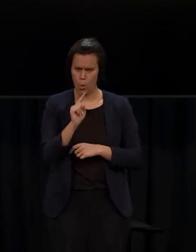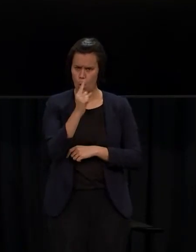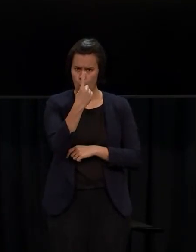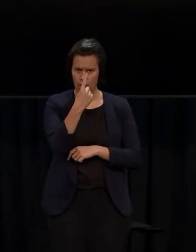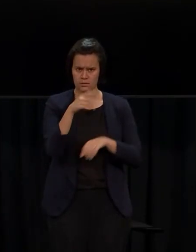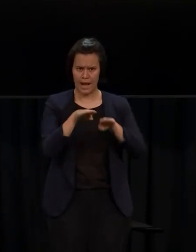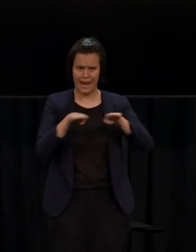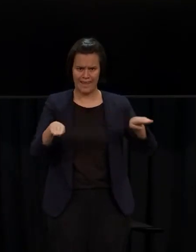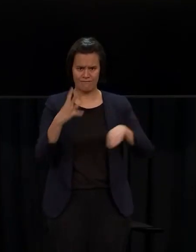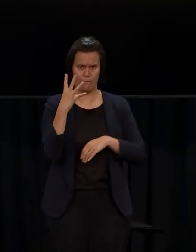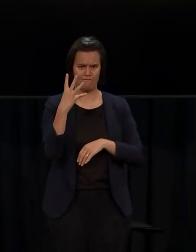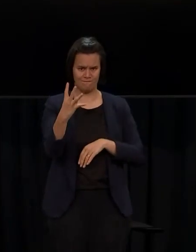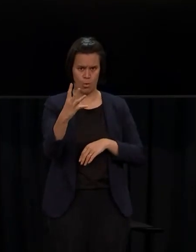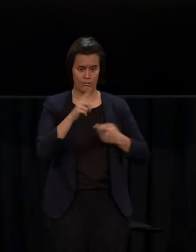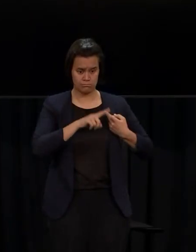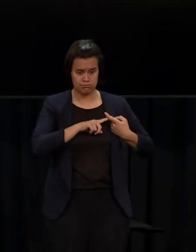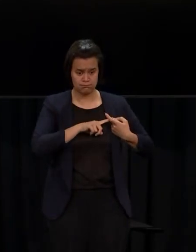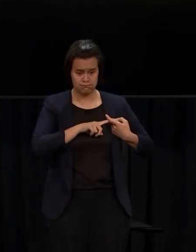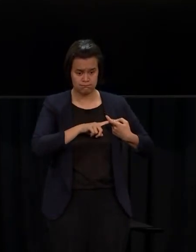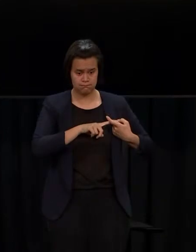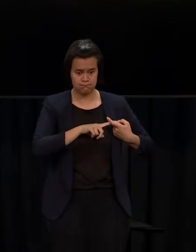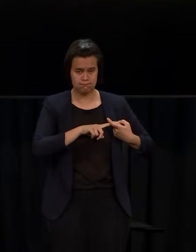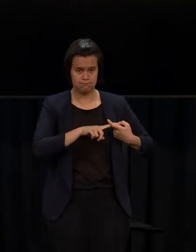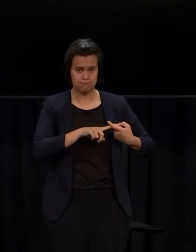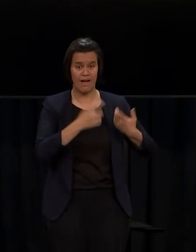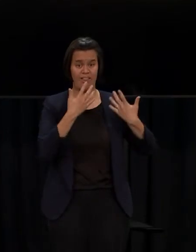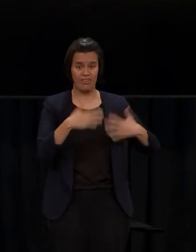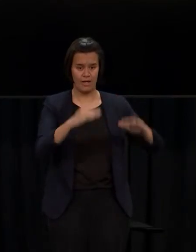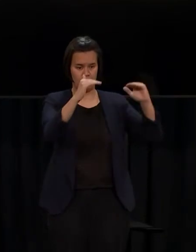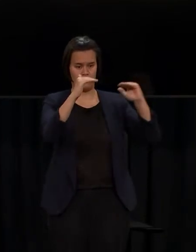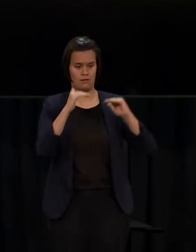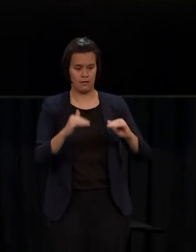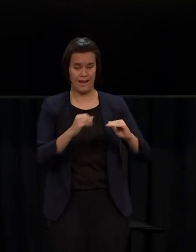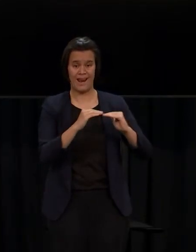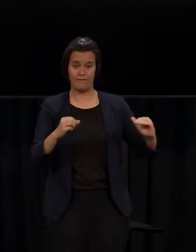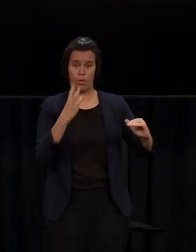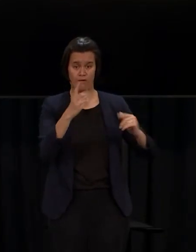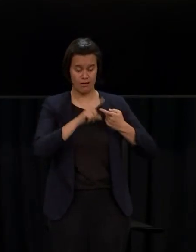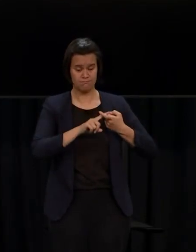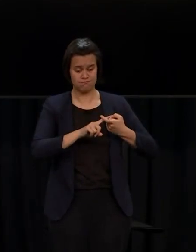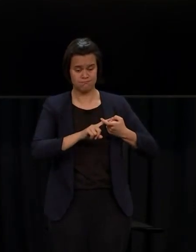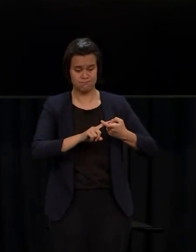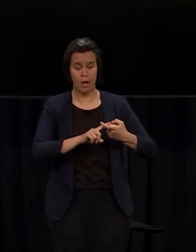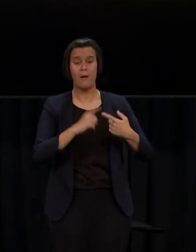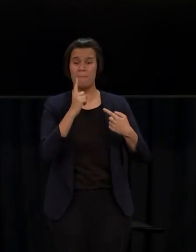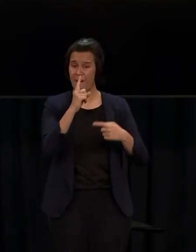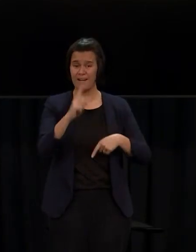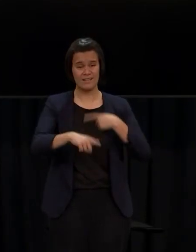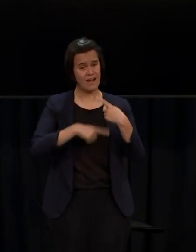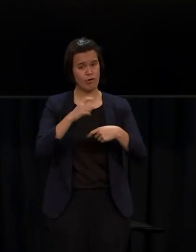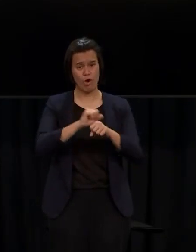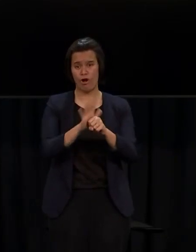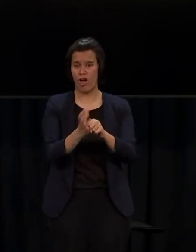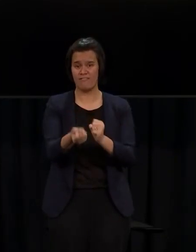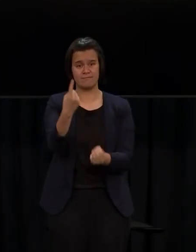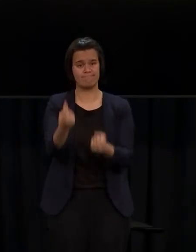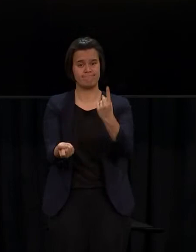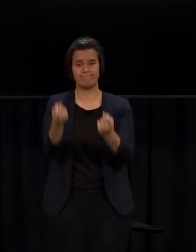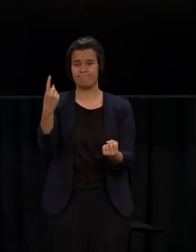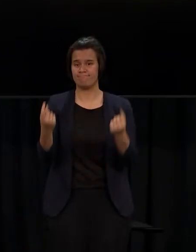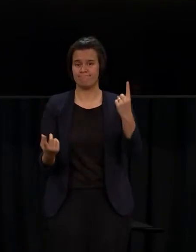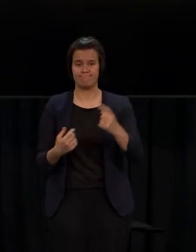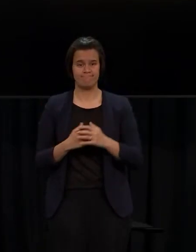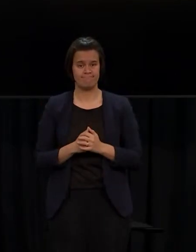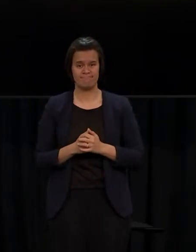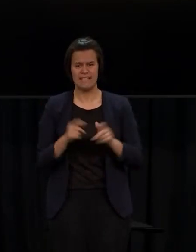and long periods at level 3, we have over time seen an increase in cases. And look, that's not unusual. Other countries that have